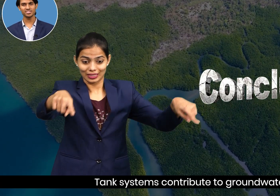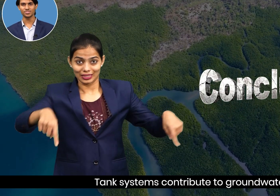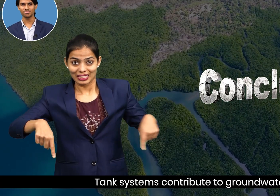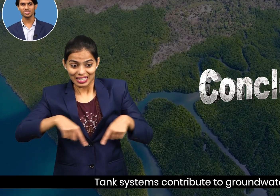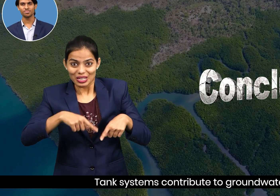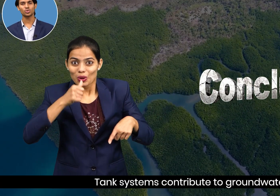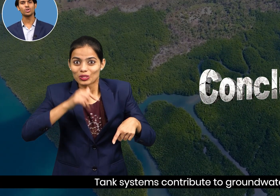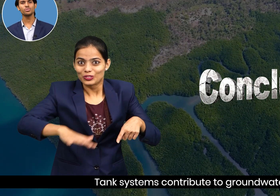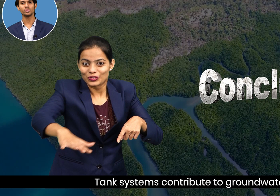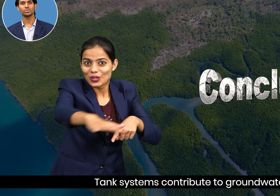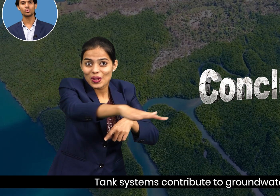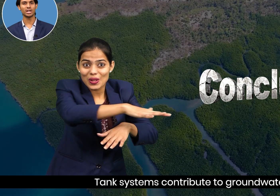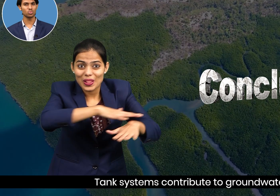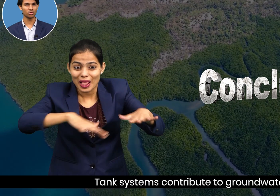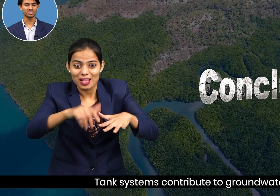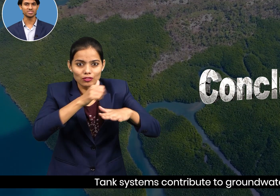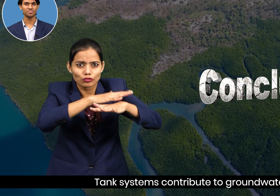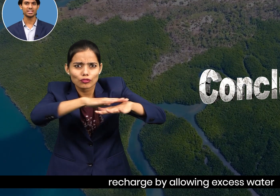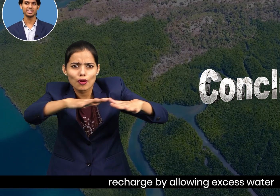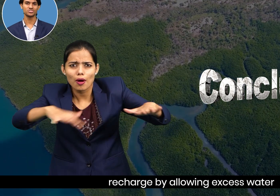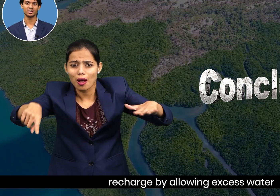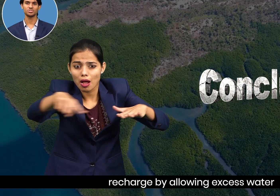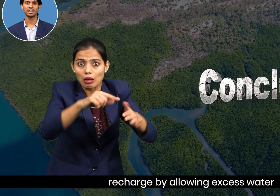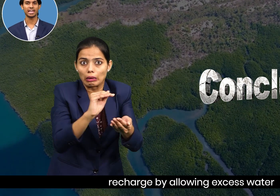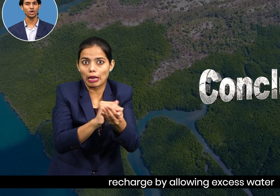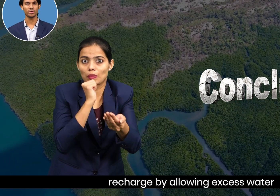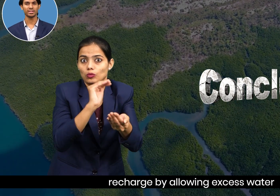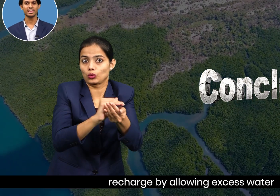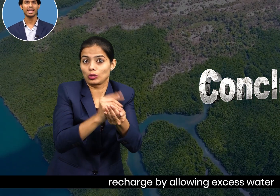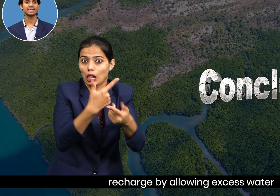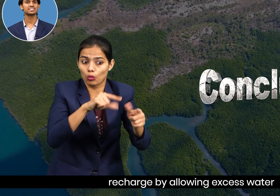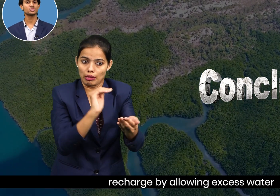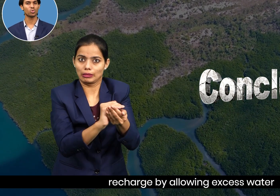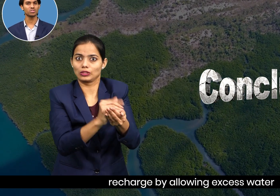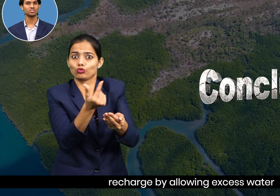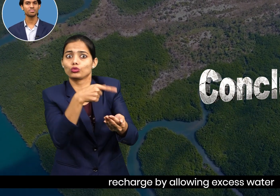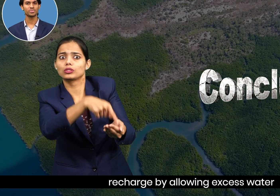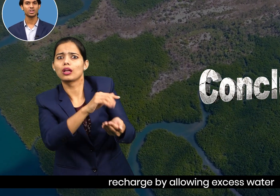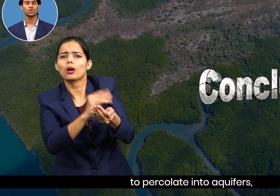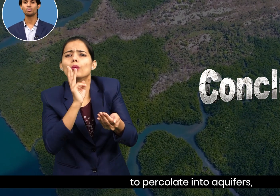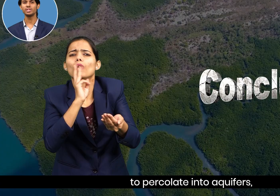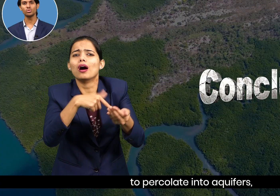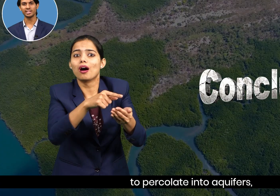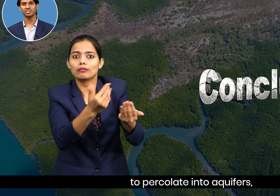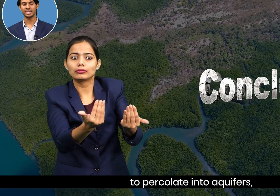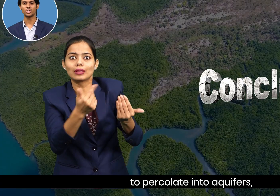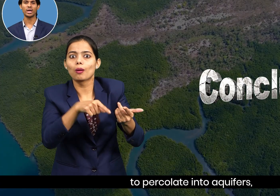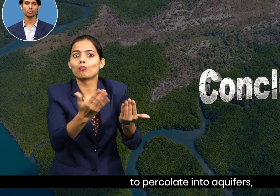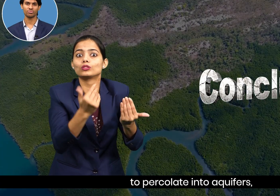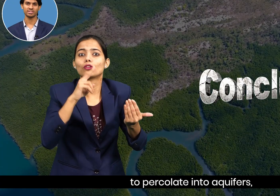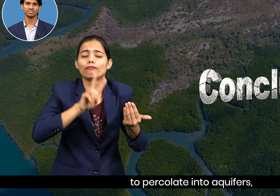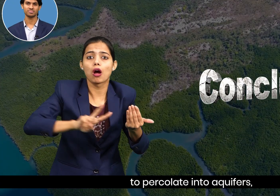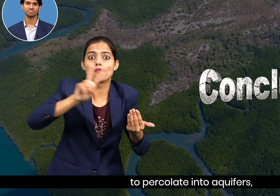Tank systems contribute to groundwater recharge by allowing excess water to percolate